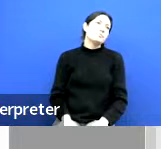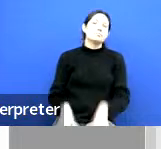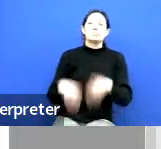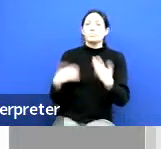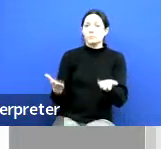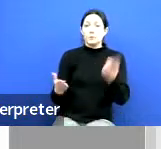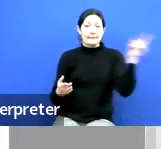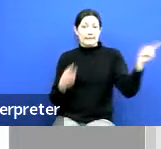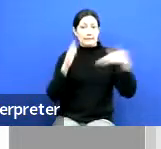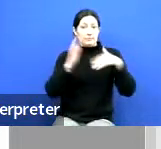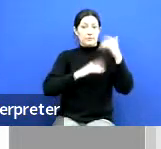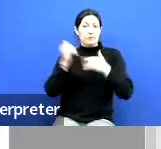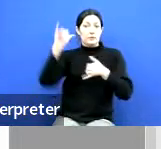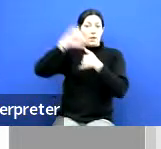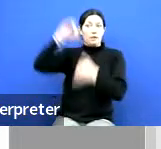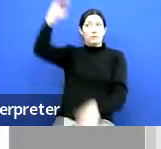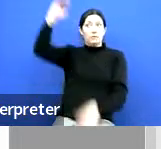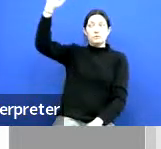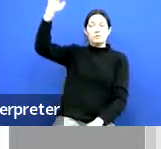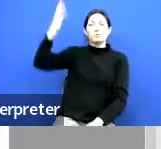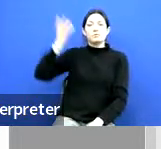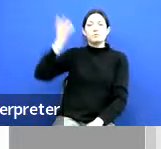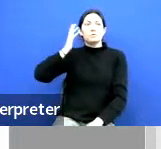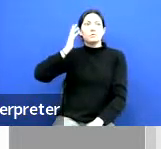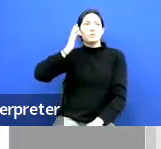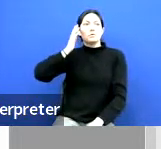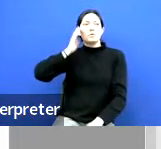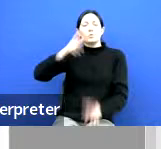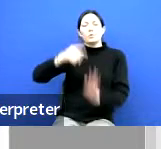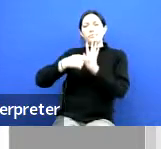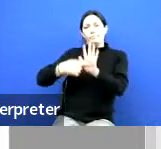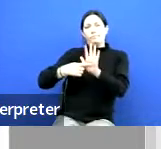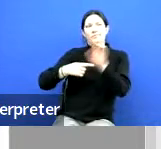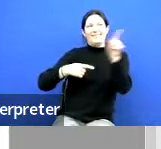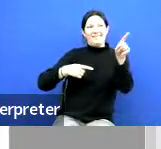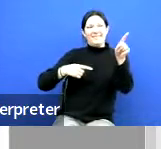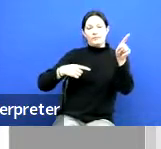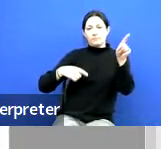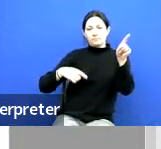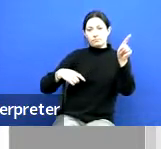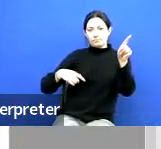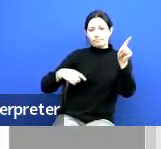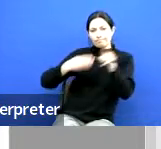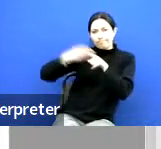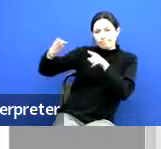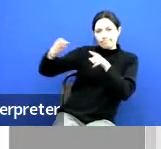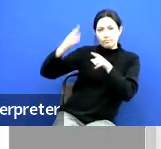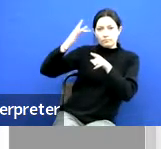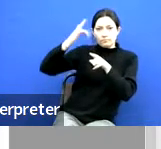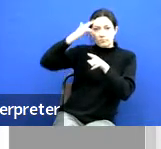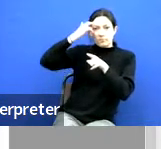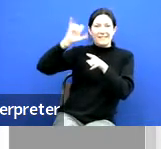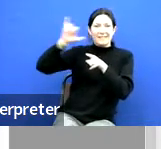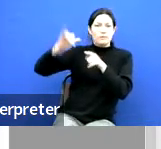So this is, I guess I would just focus on this building because this is where, the height issue is. The peak of the